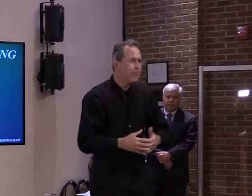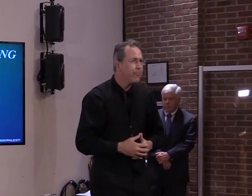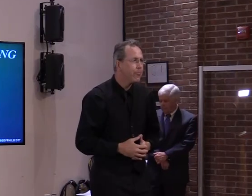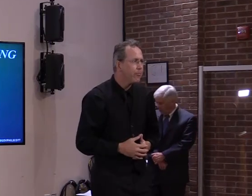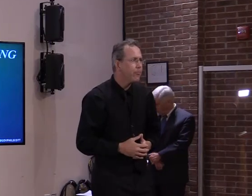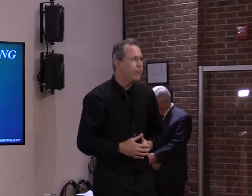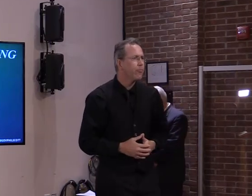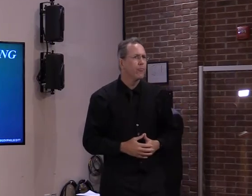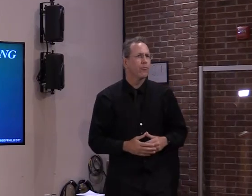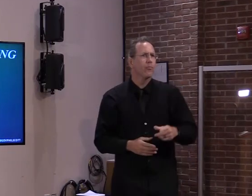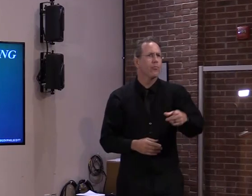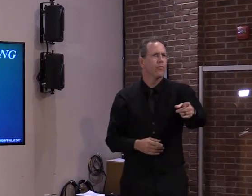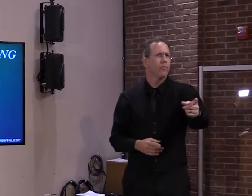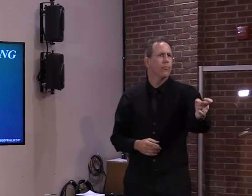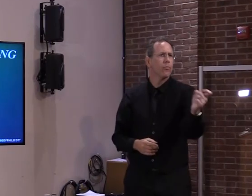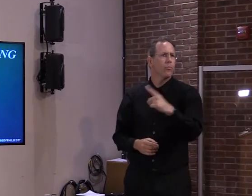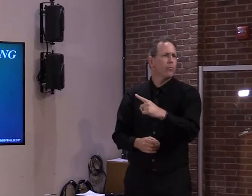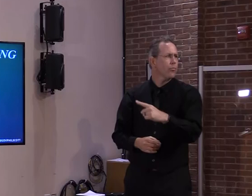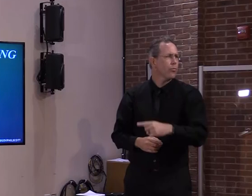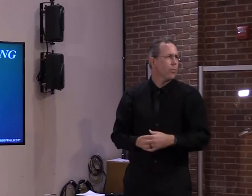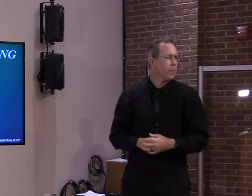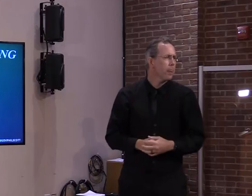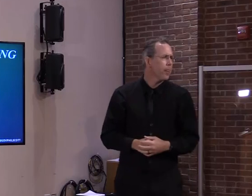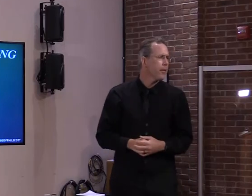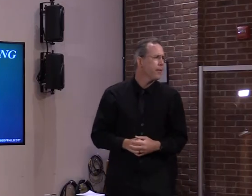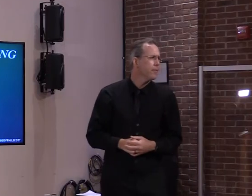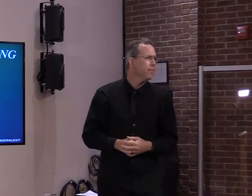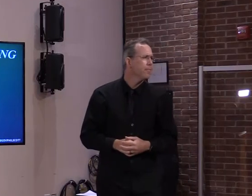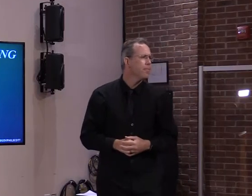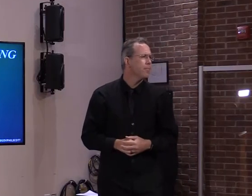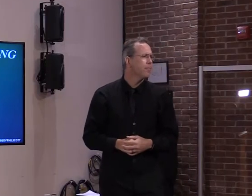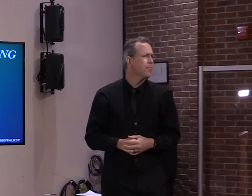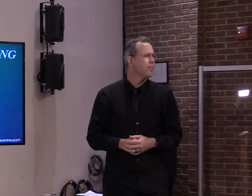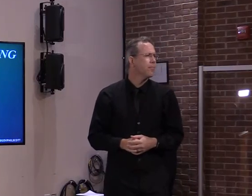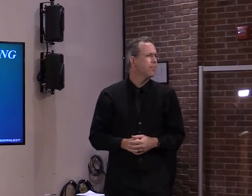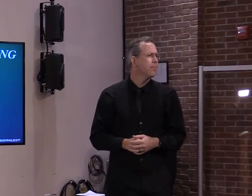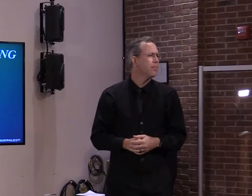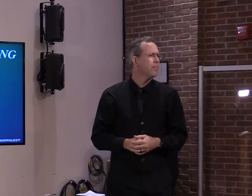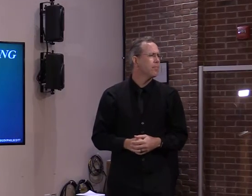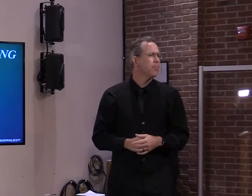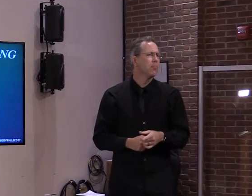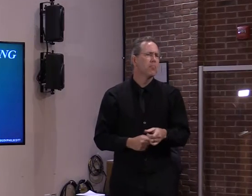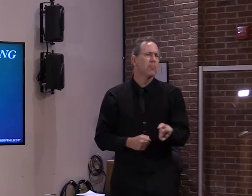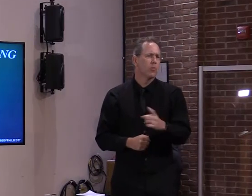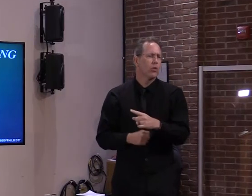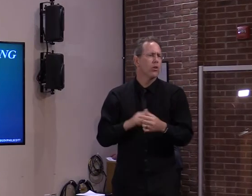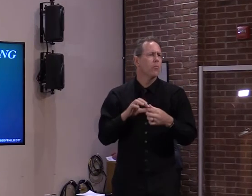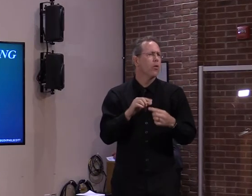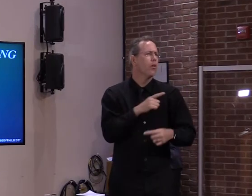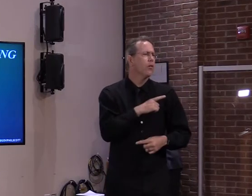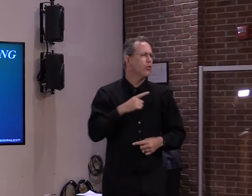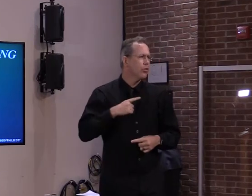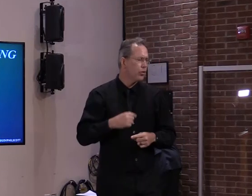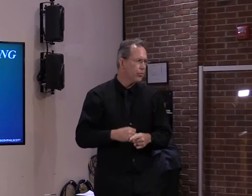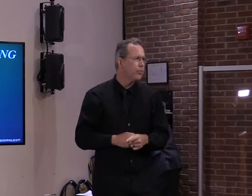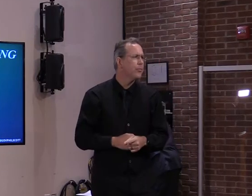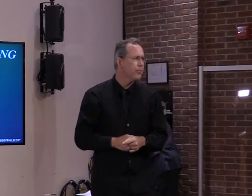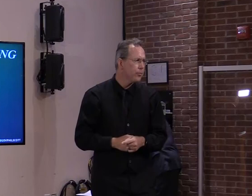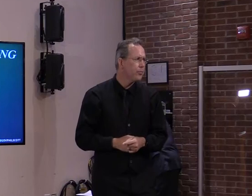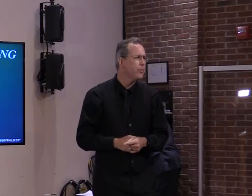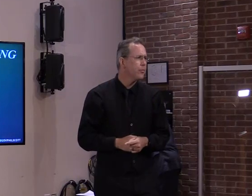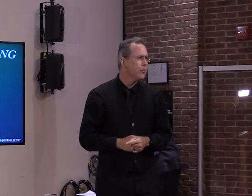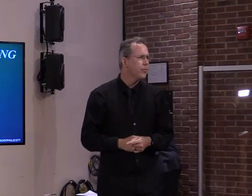Just a follow-up on the whole situation of the legislature being remote. Do you see that